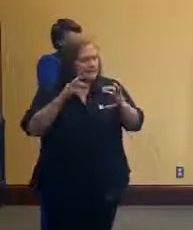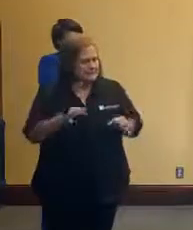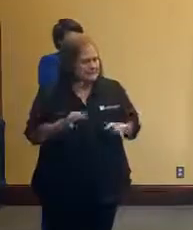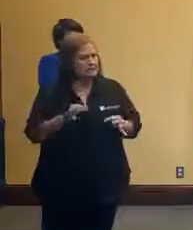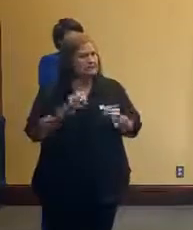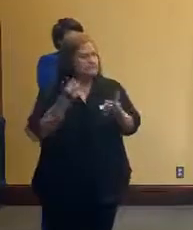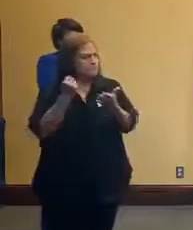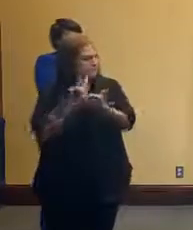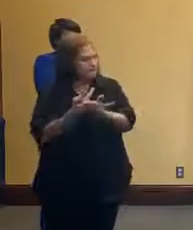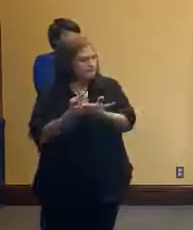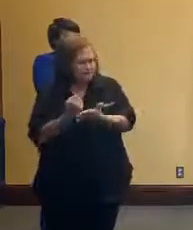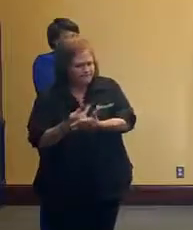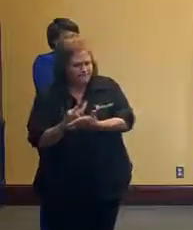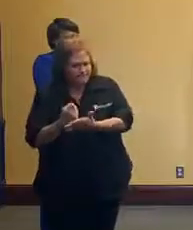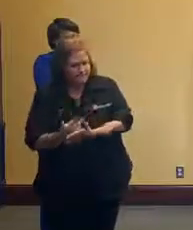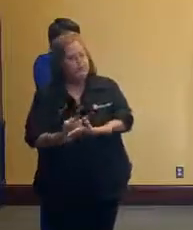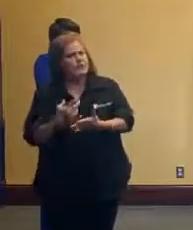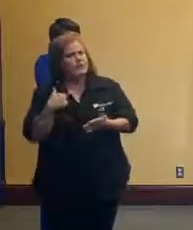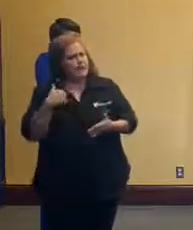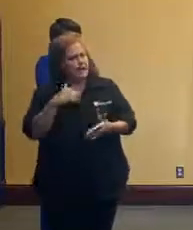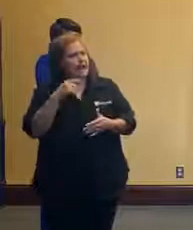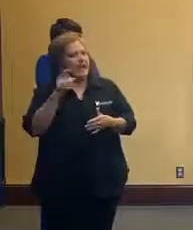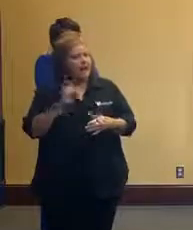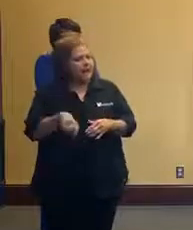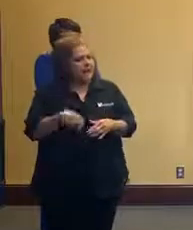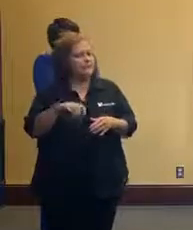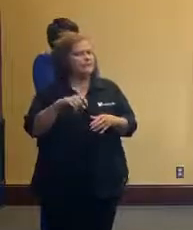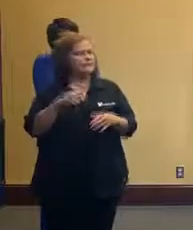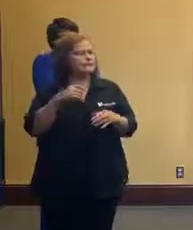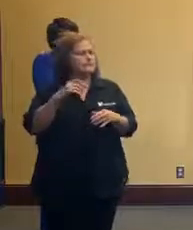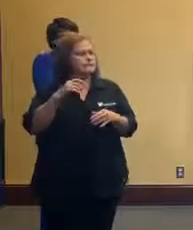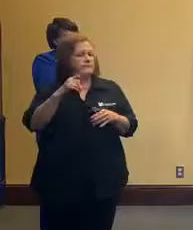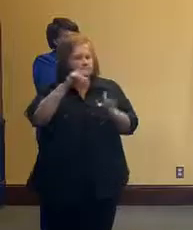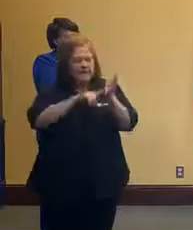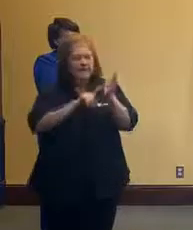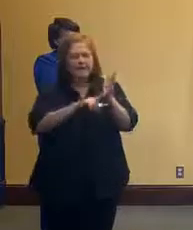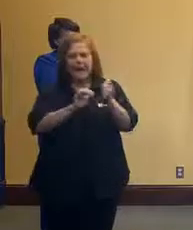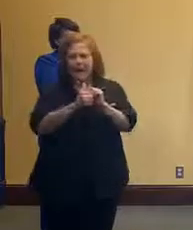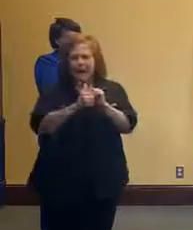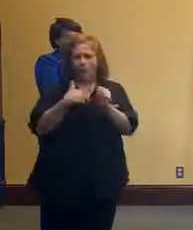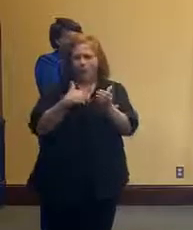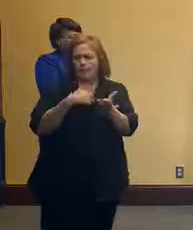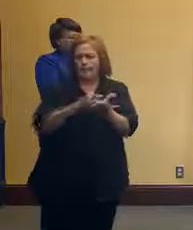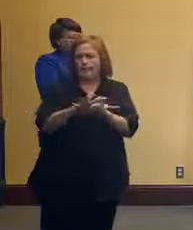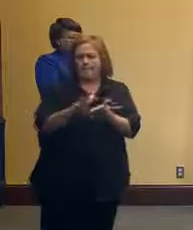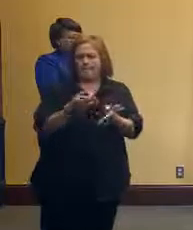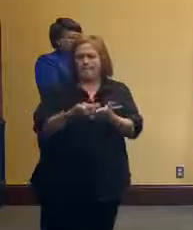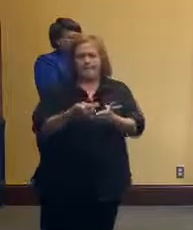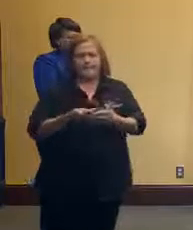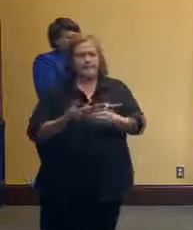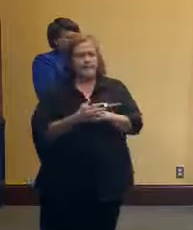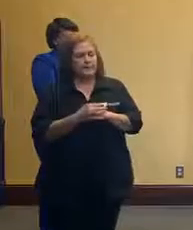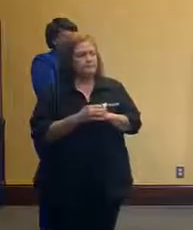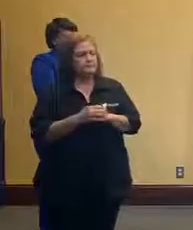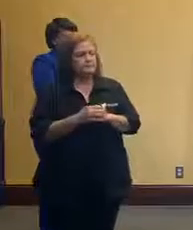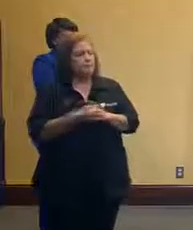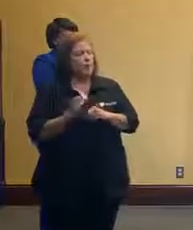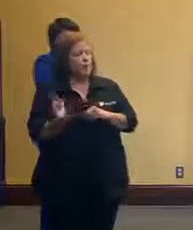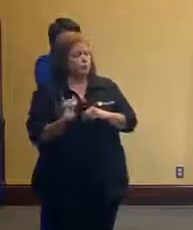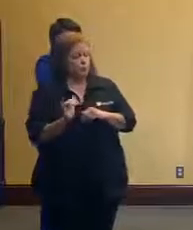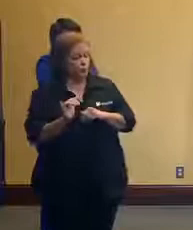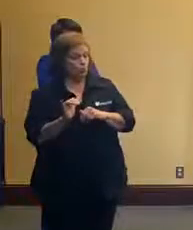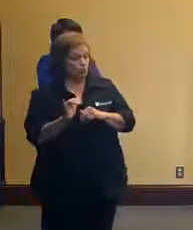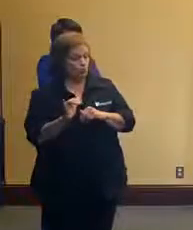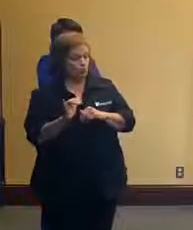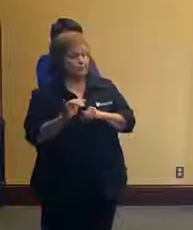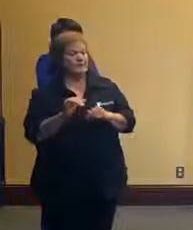and efficient sort of way, we have to look at our contractual spend as well, and that's certainly one of them. Now, I'm looking at the other side of the equation too.